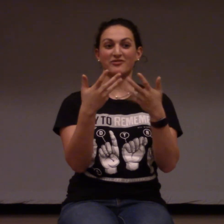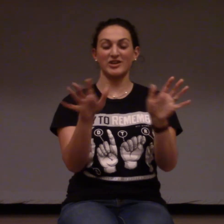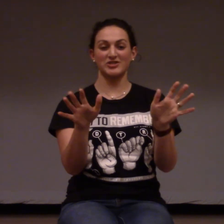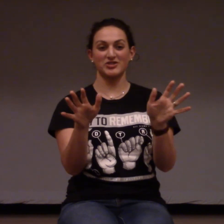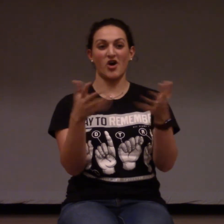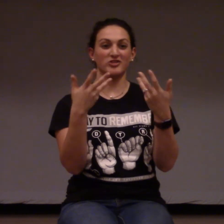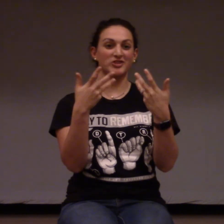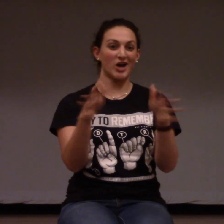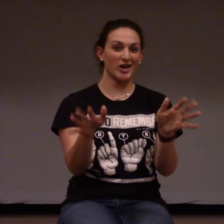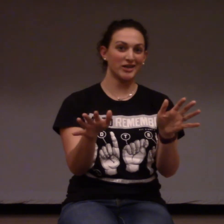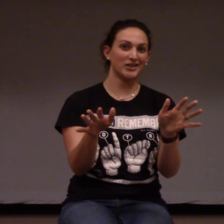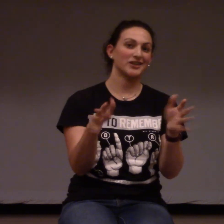finished, all done,